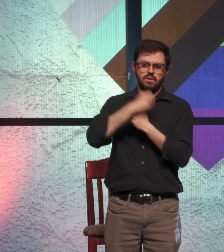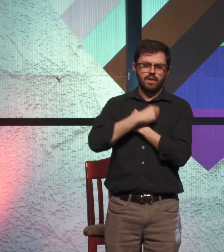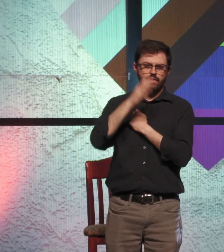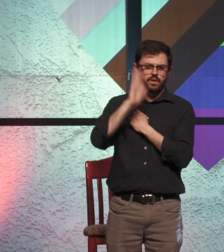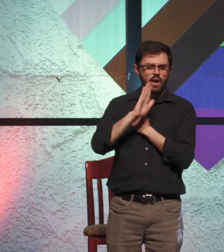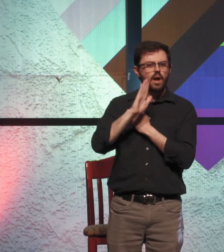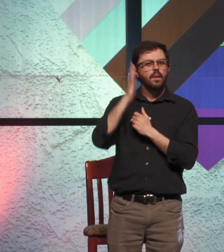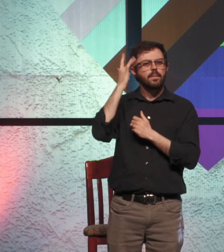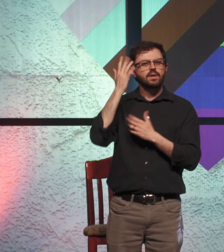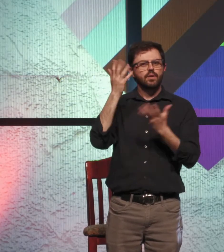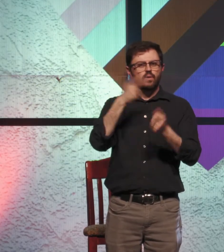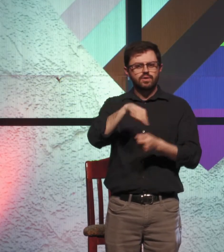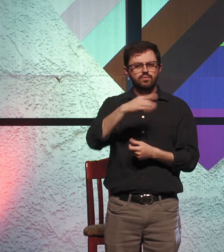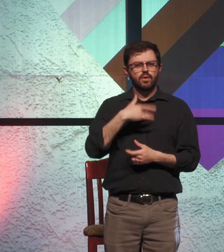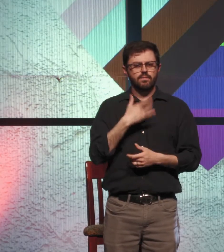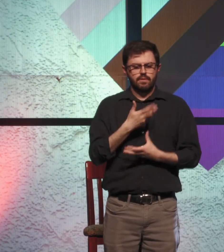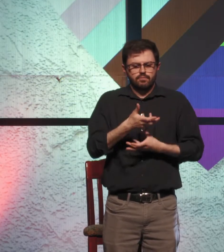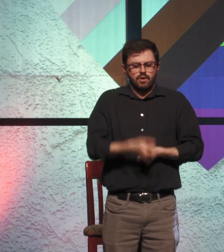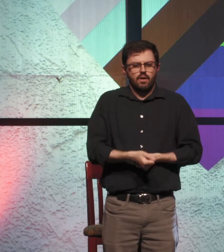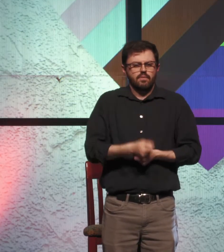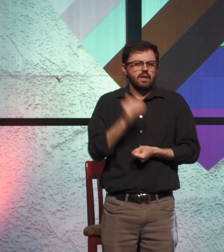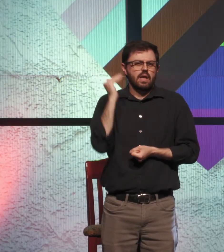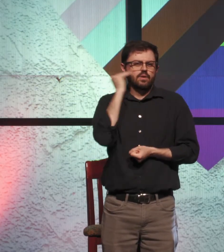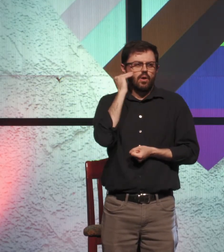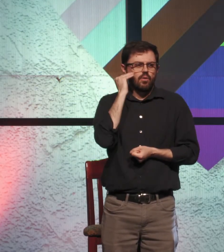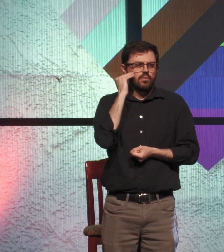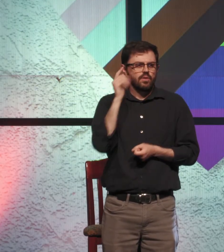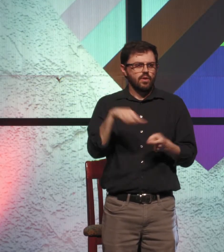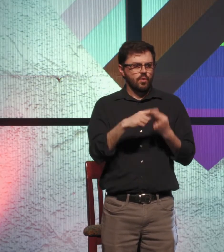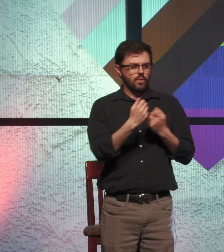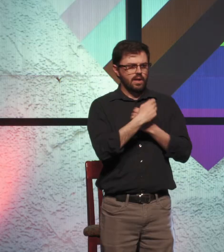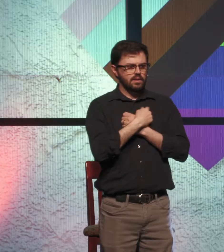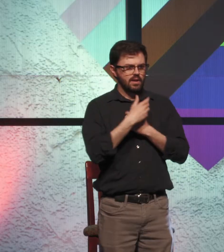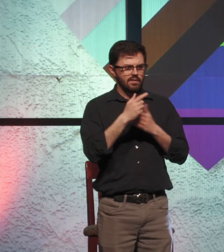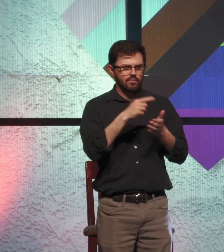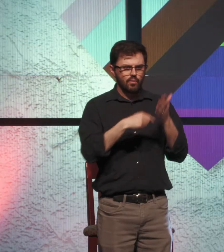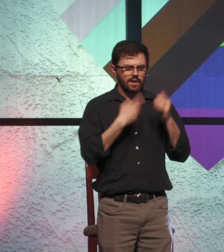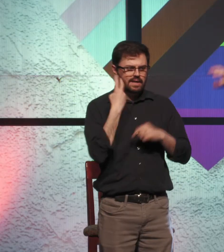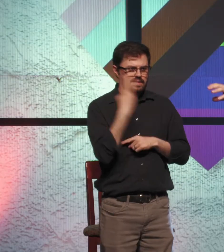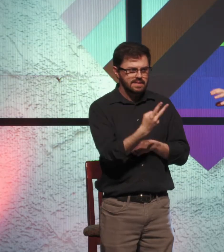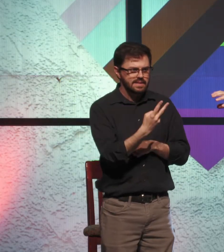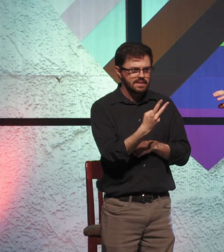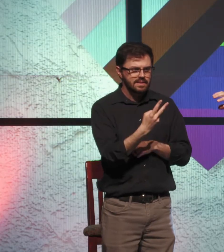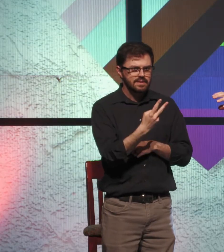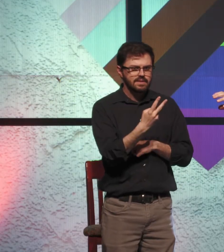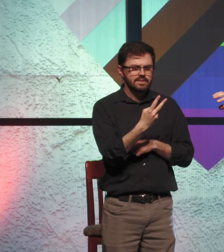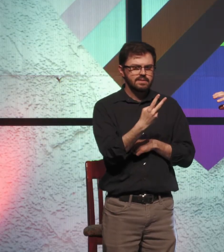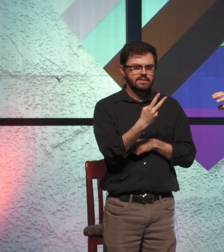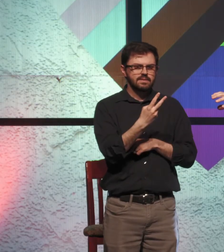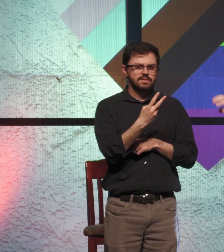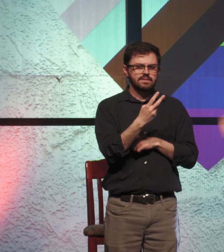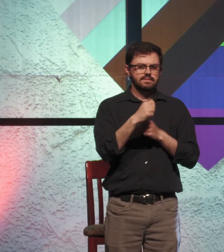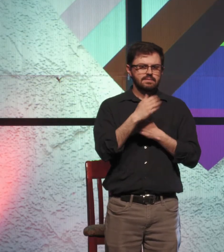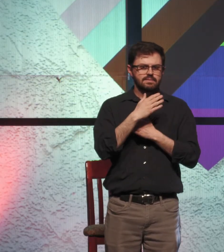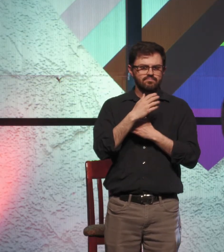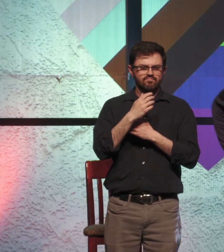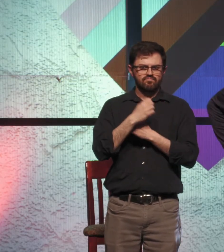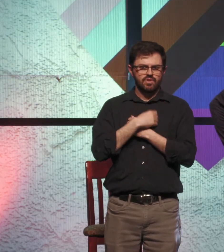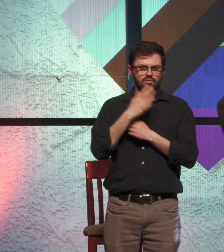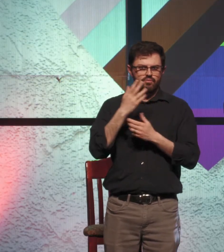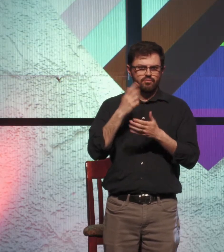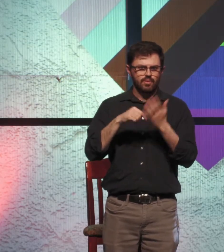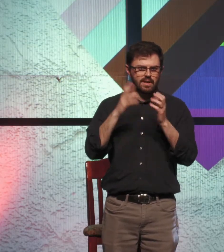knowing, when I love what I see, I am inevitably loving what I can't see.